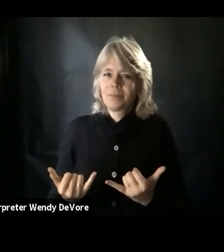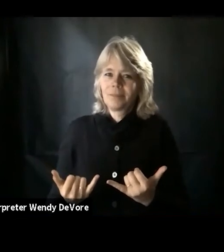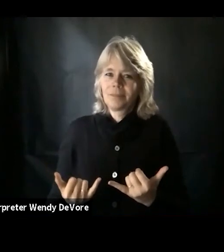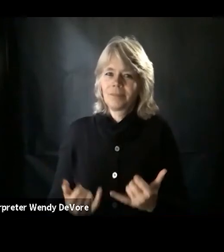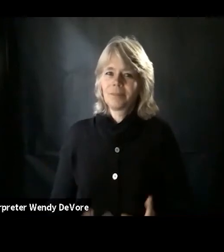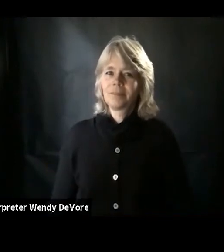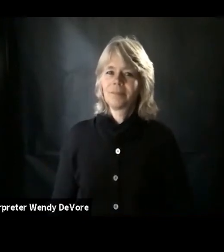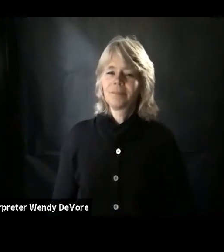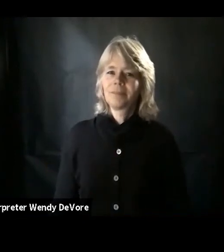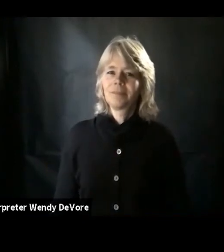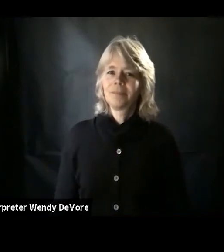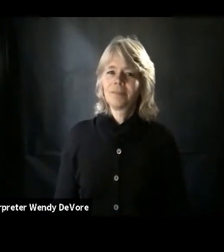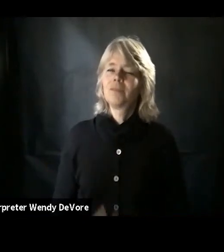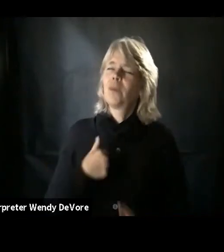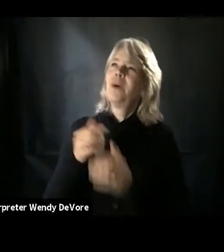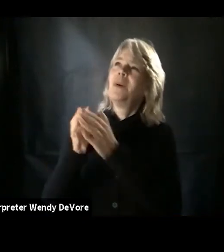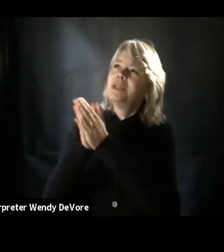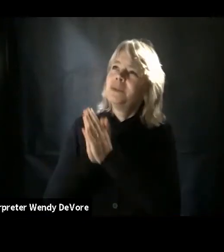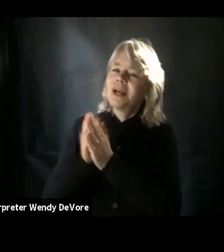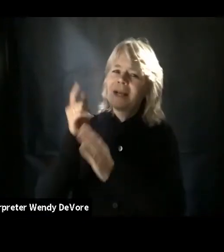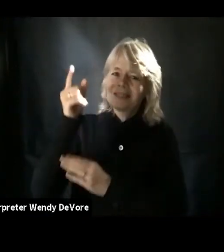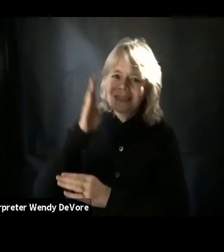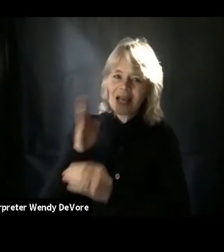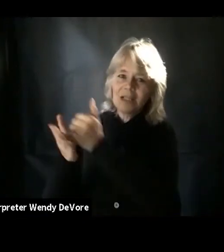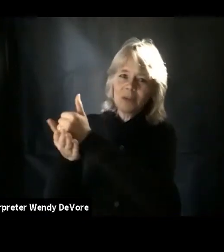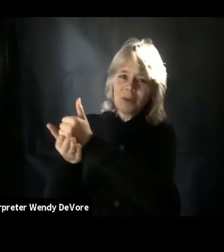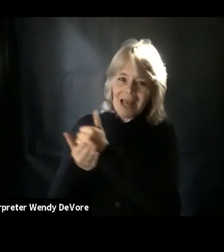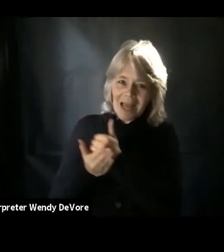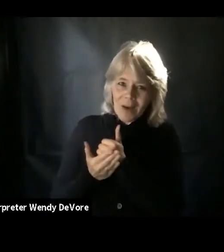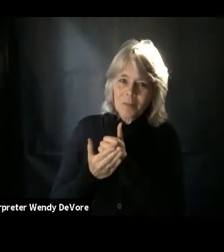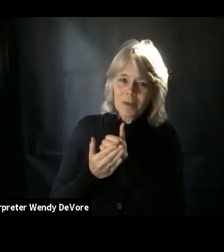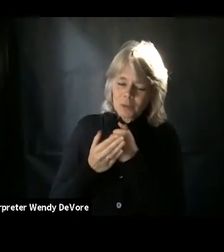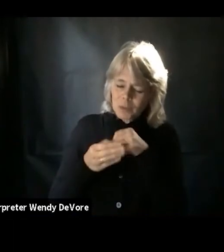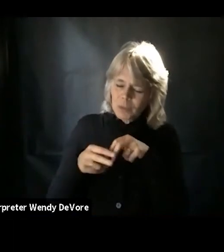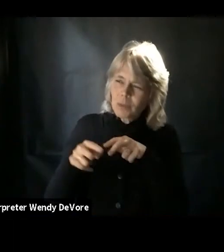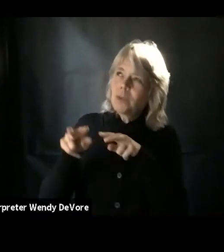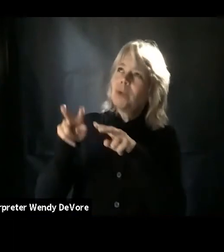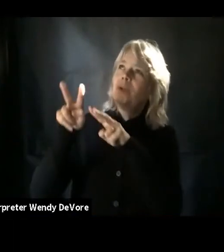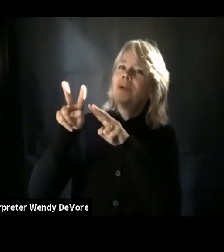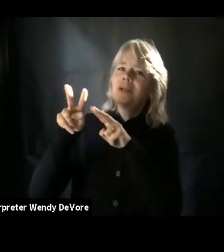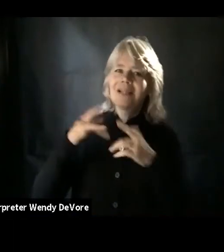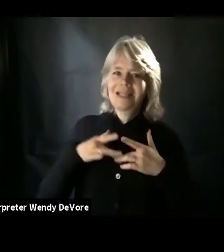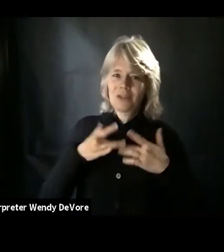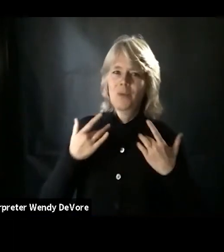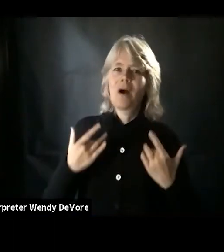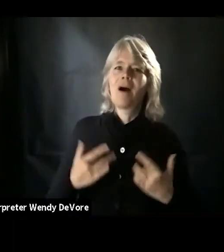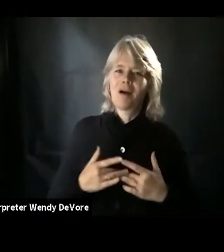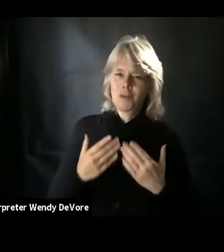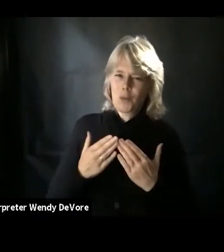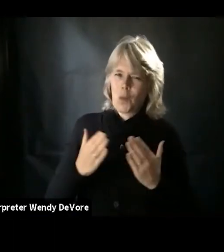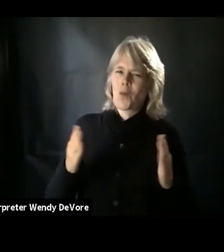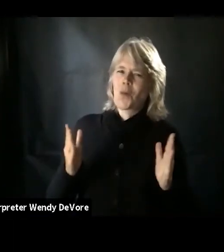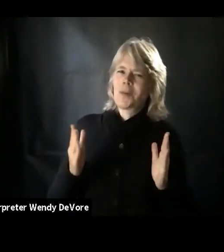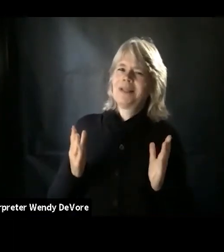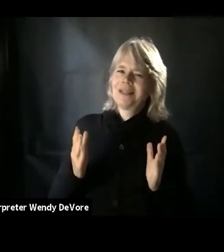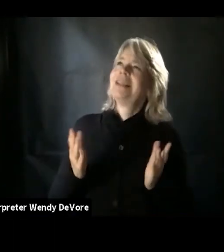We ask God to help us lift up our heads and our hearts so that we get to notice